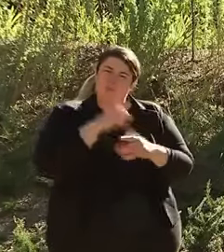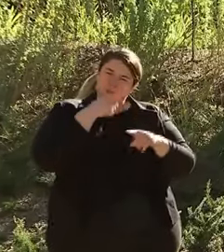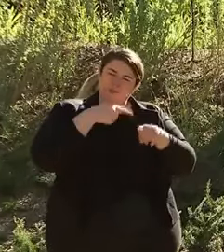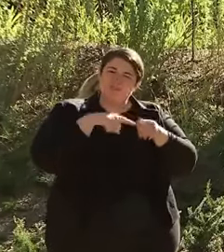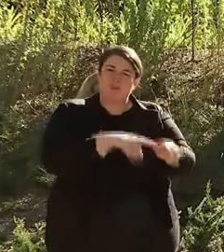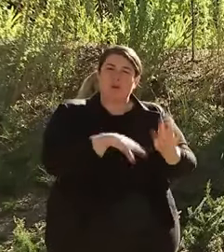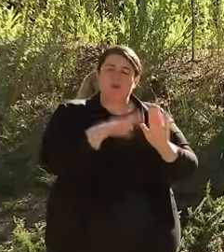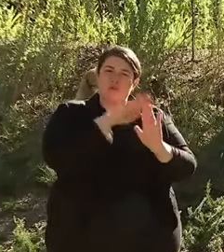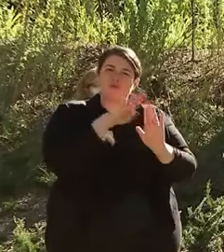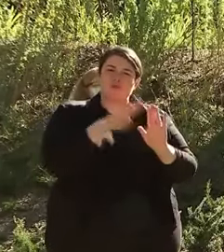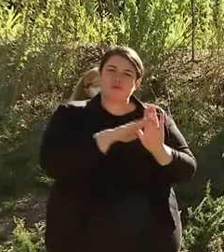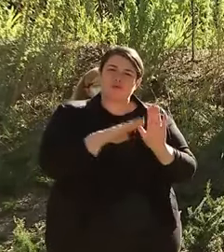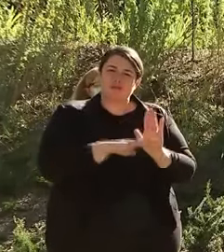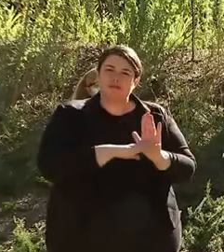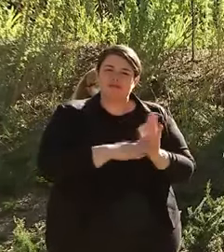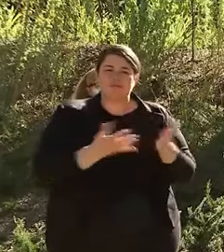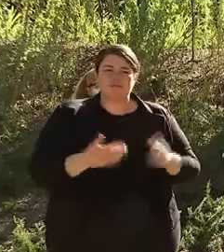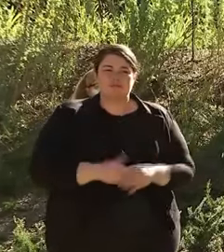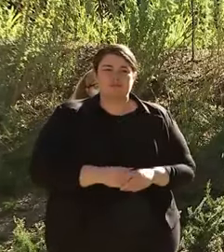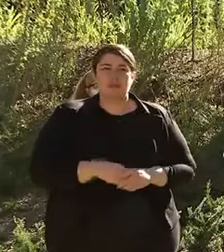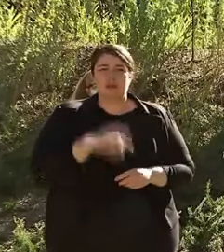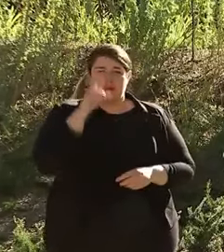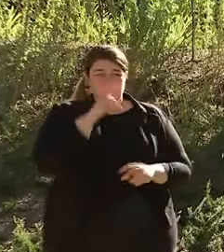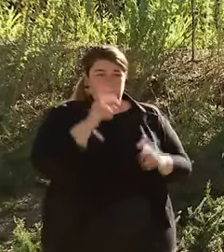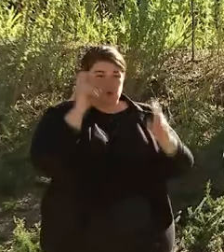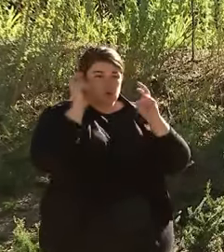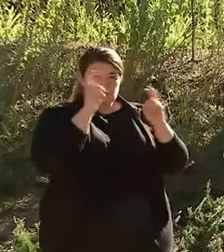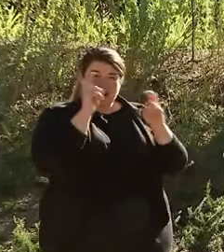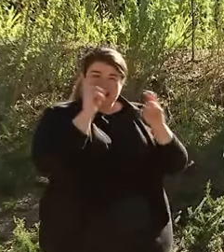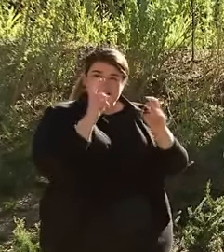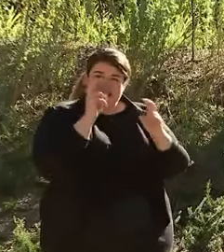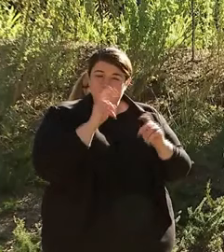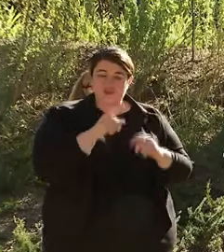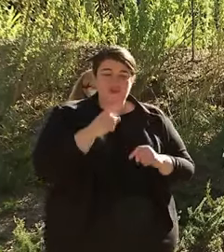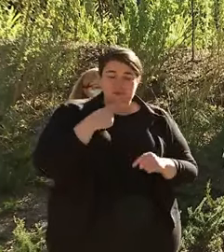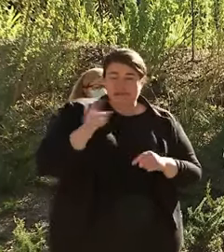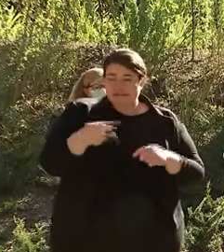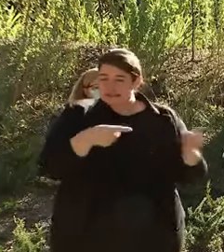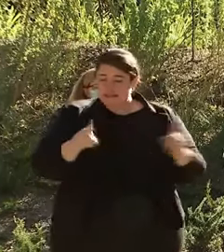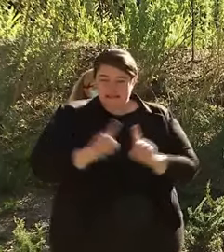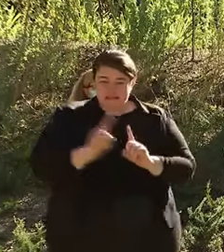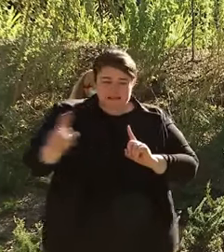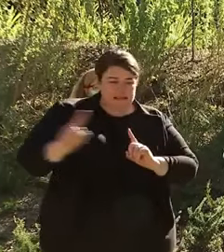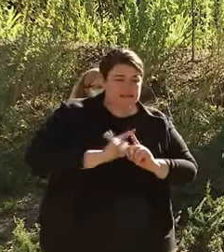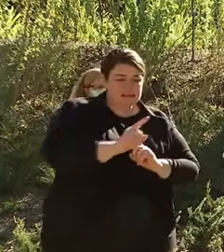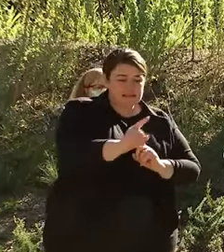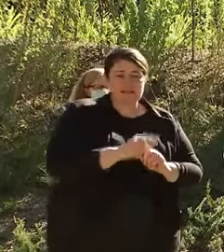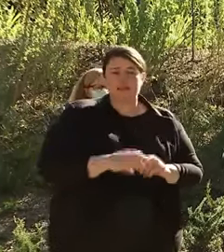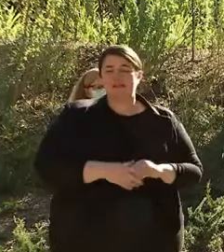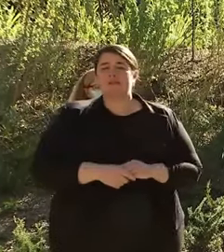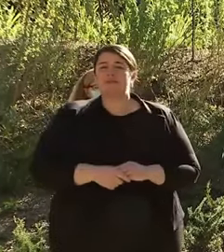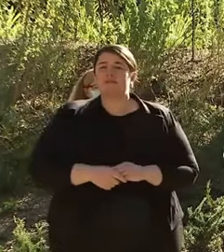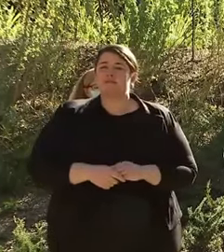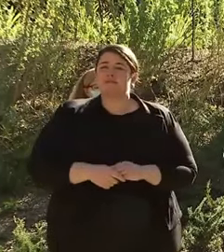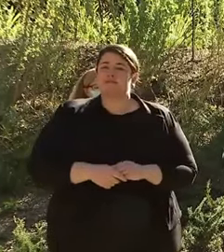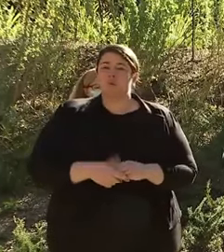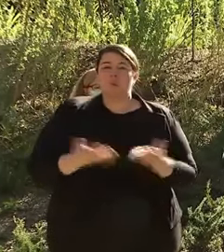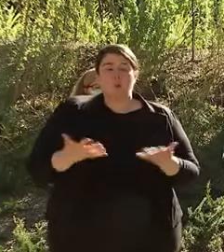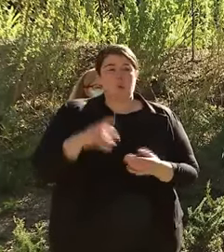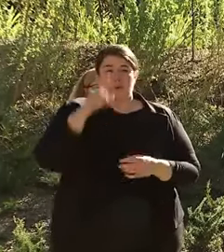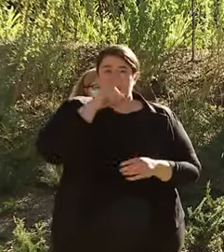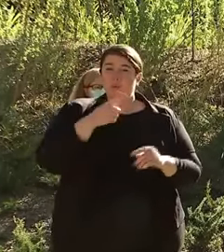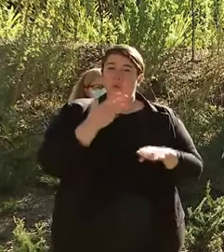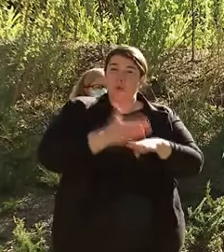with public health orders. Whether that's people on train stations employed by transport at bus terminals, whether it's those people I referred to